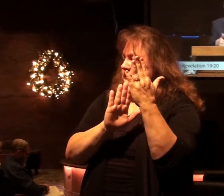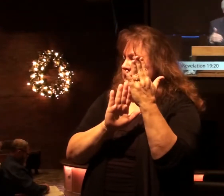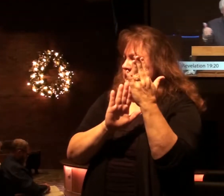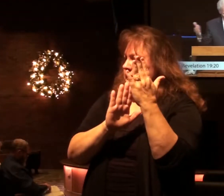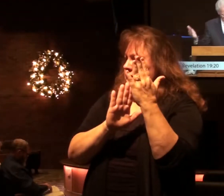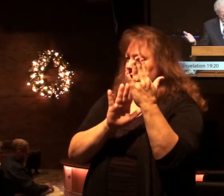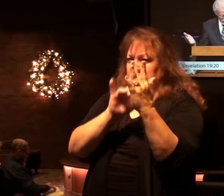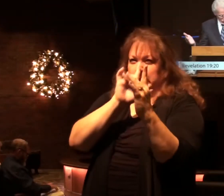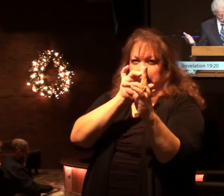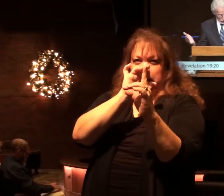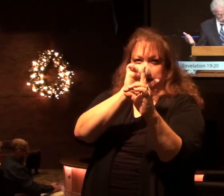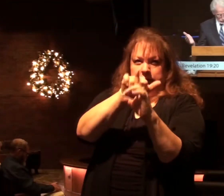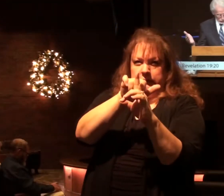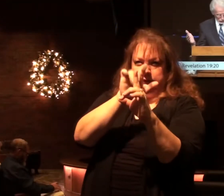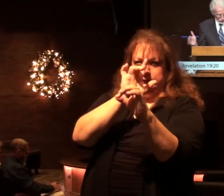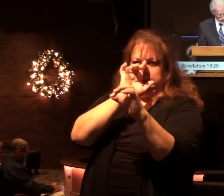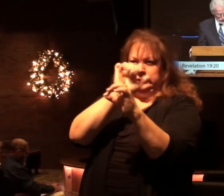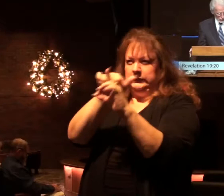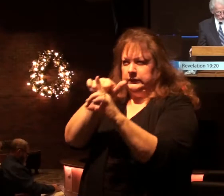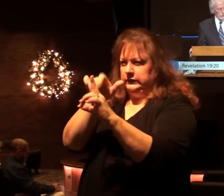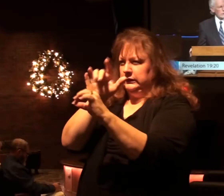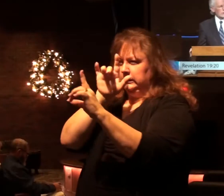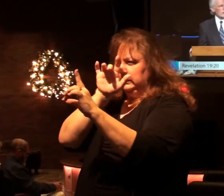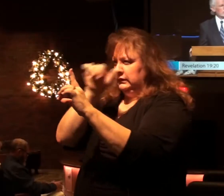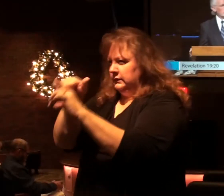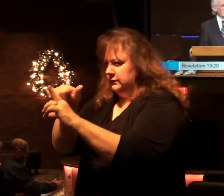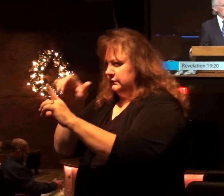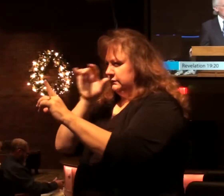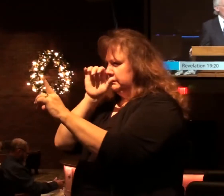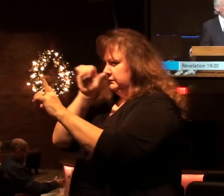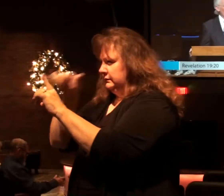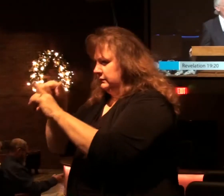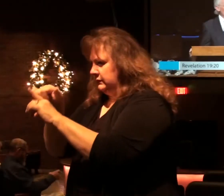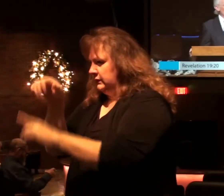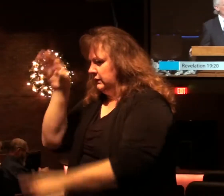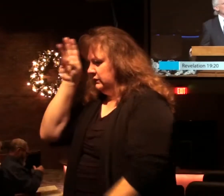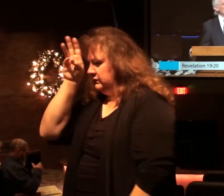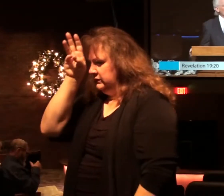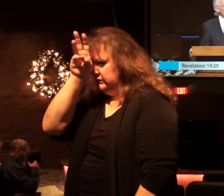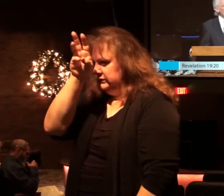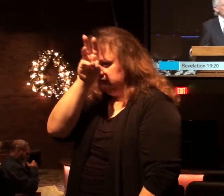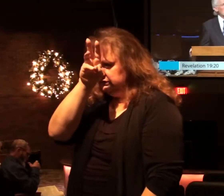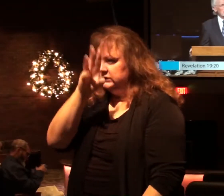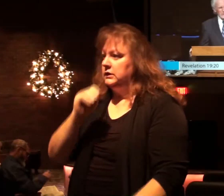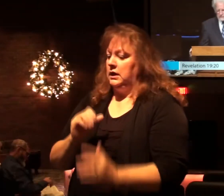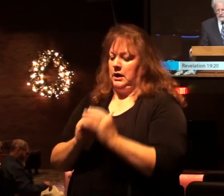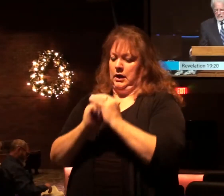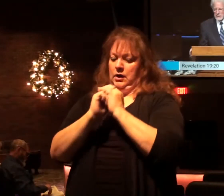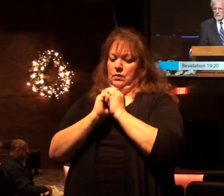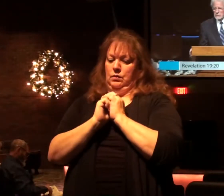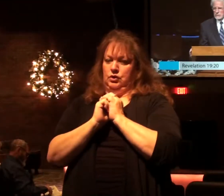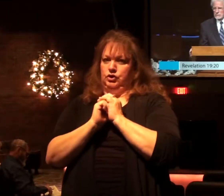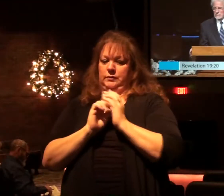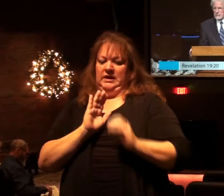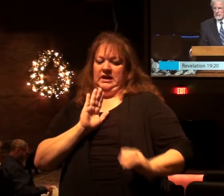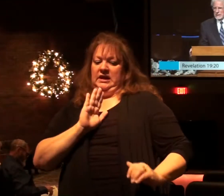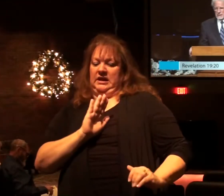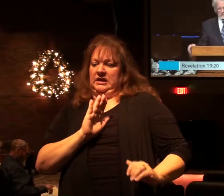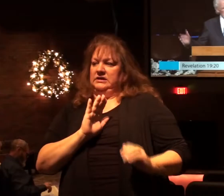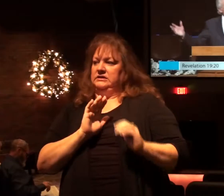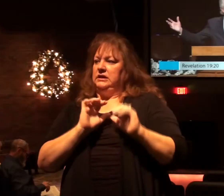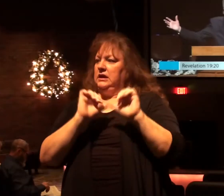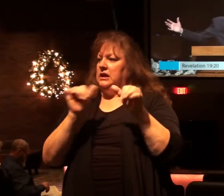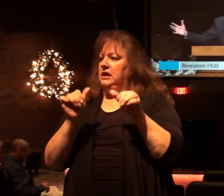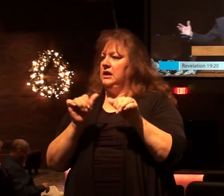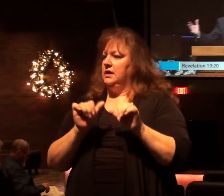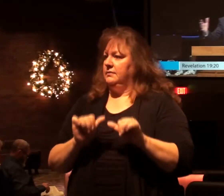he deceived those who had received the mark and worshipped his image. So